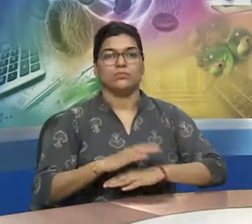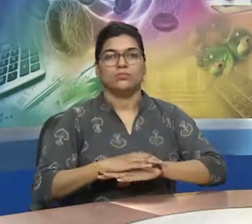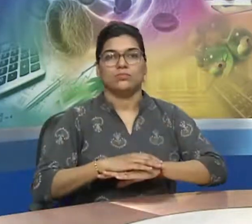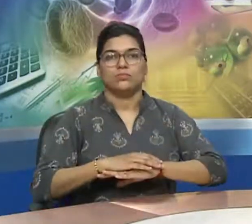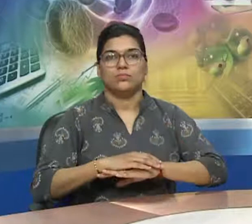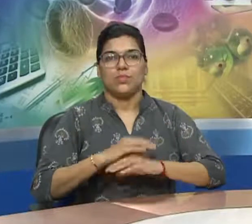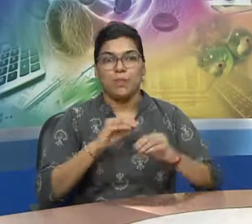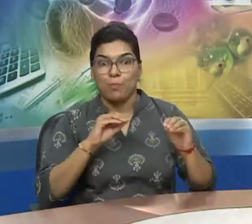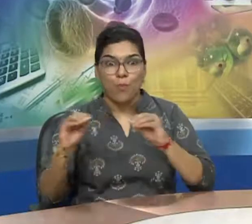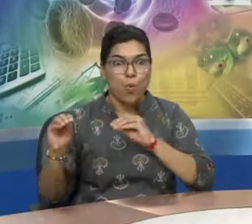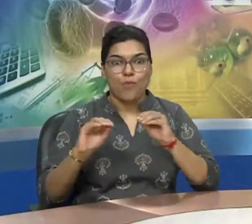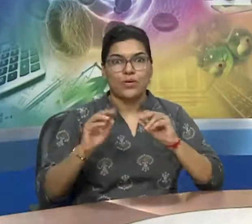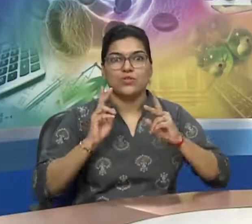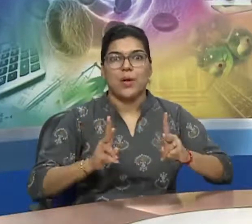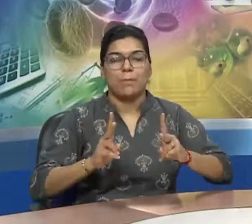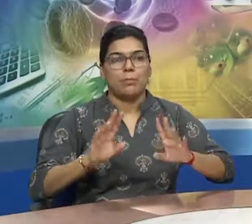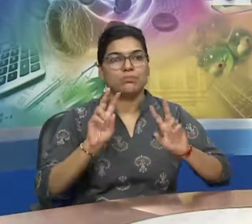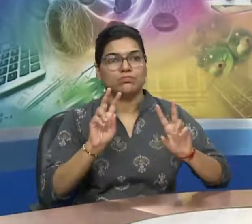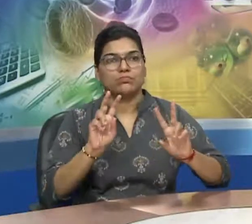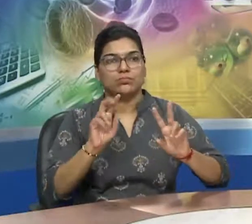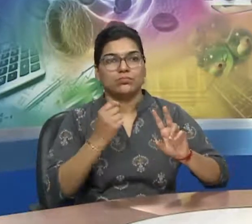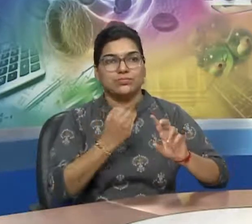Portrait is picture.